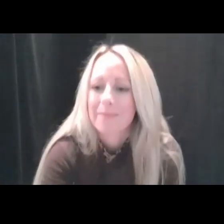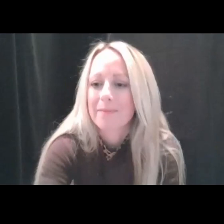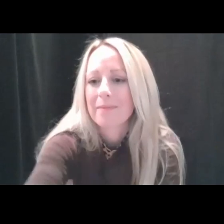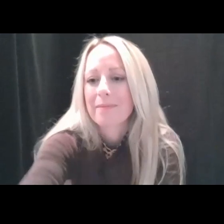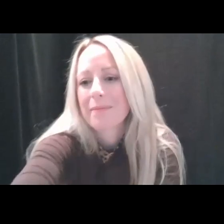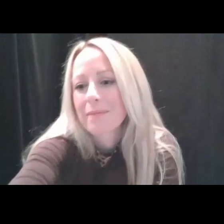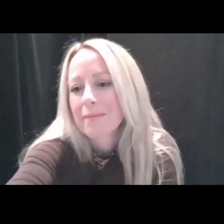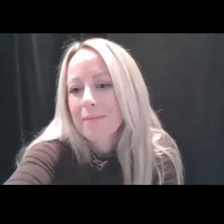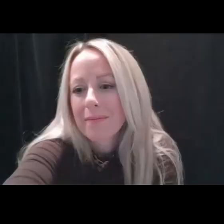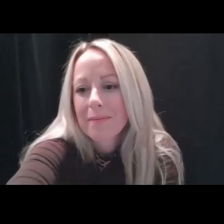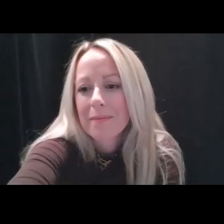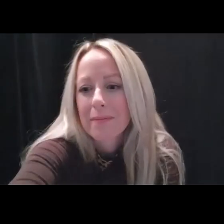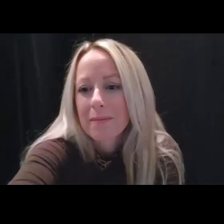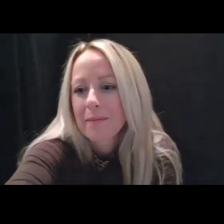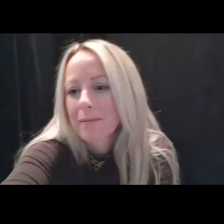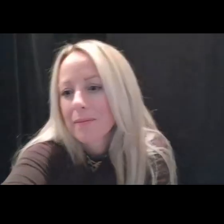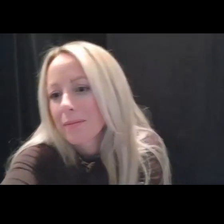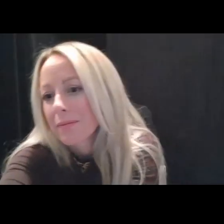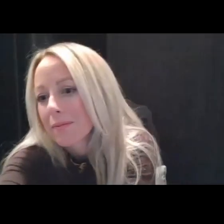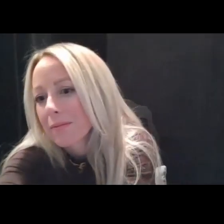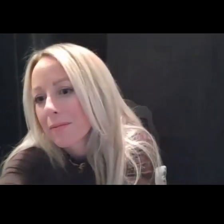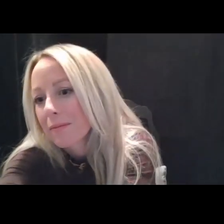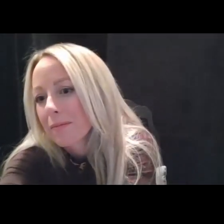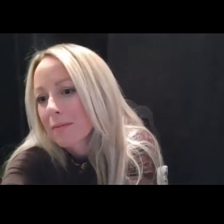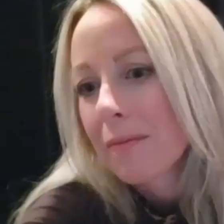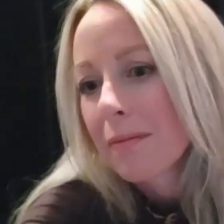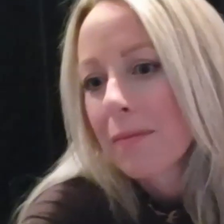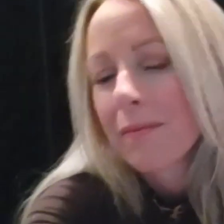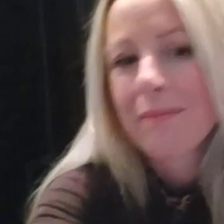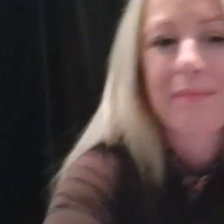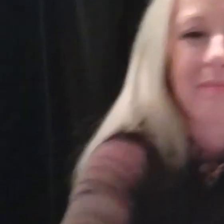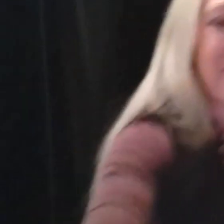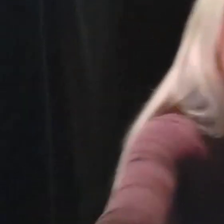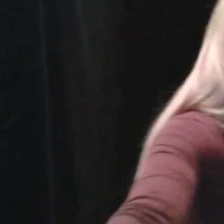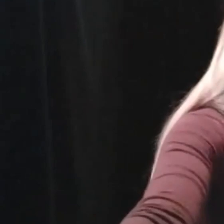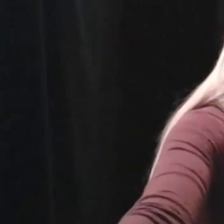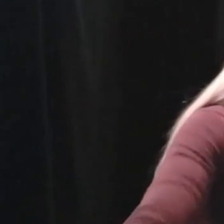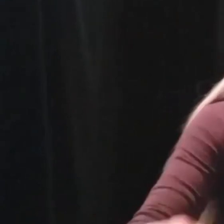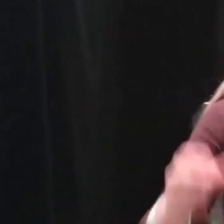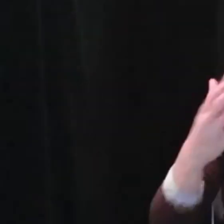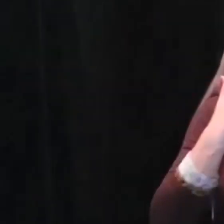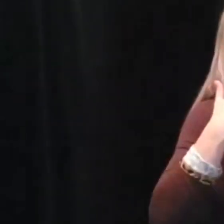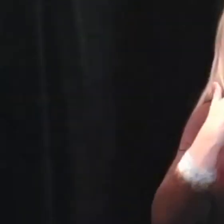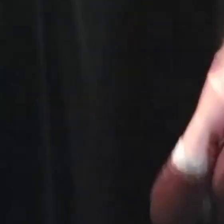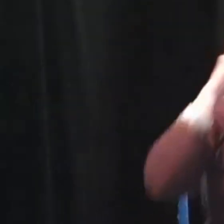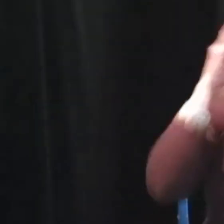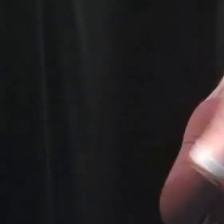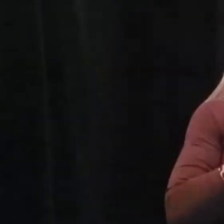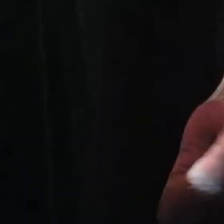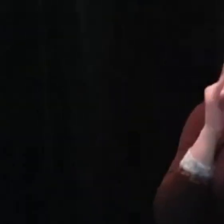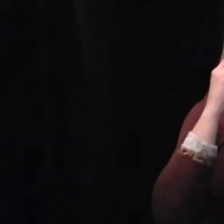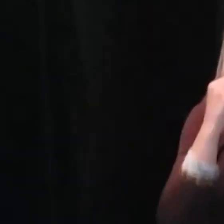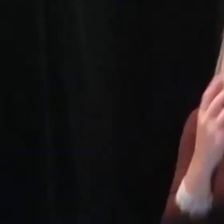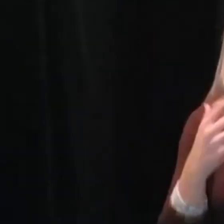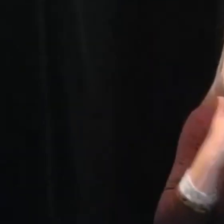Thank you, Amy and Nita, for sharing some of this information that we're just wanting to make sure to get accurately out there in the community. We do encourage